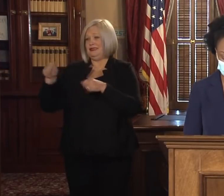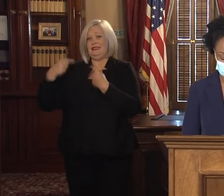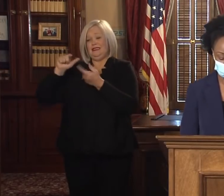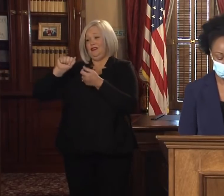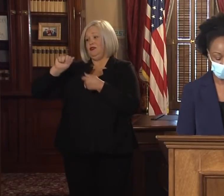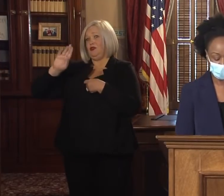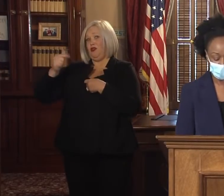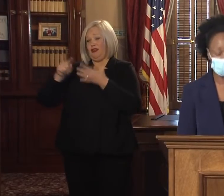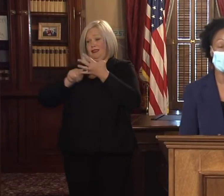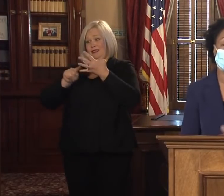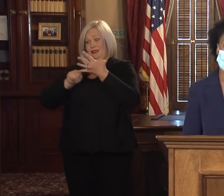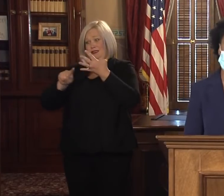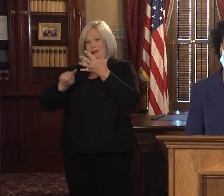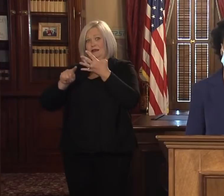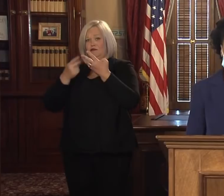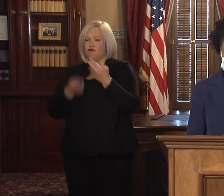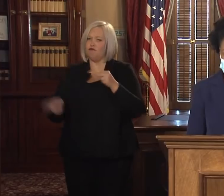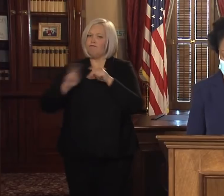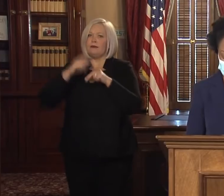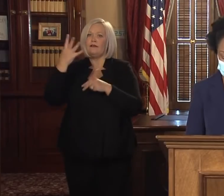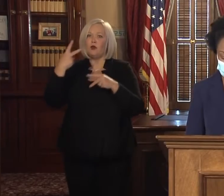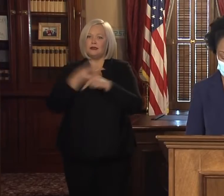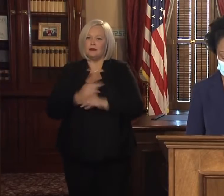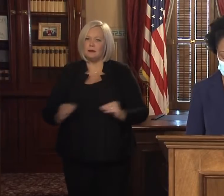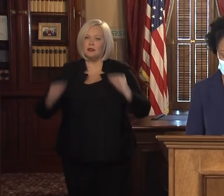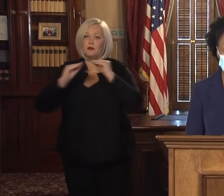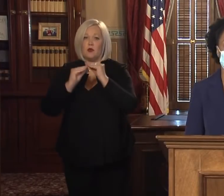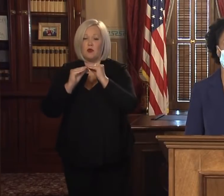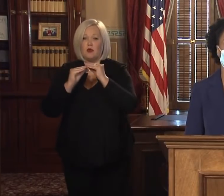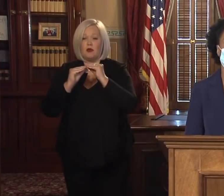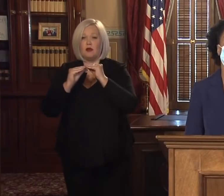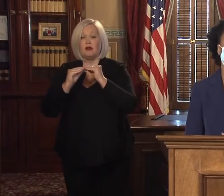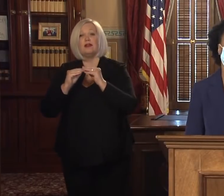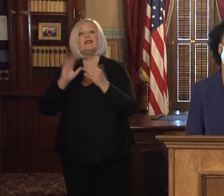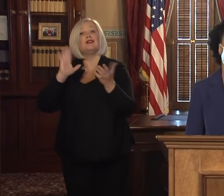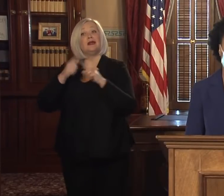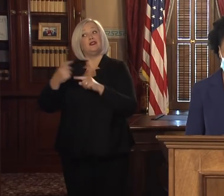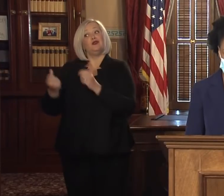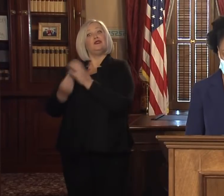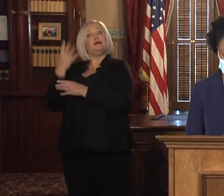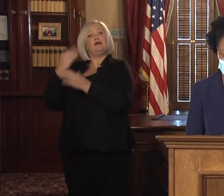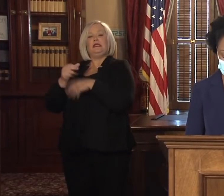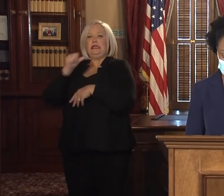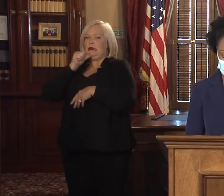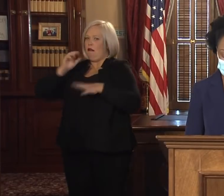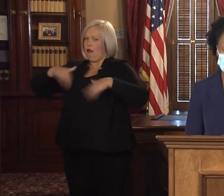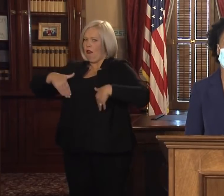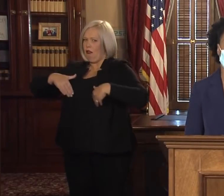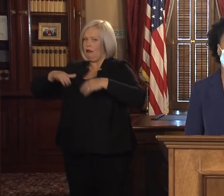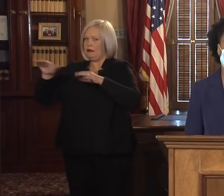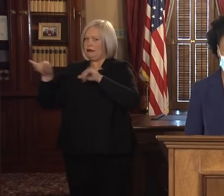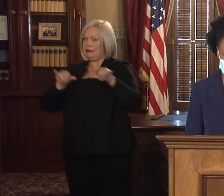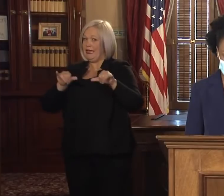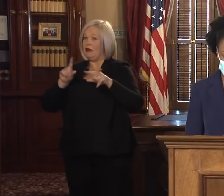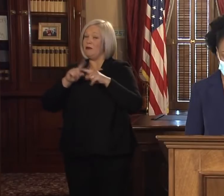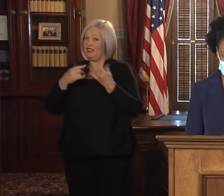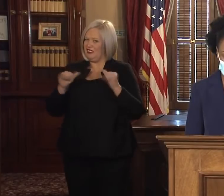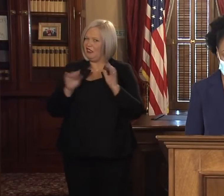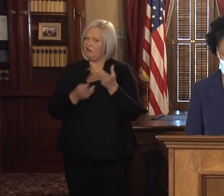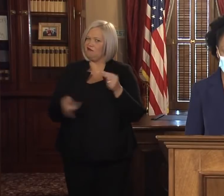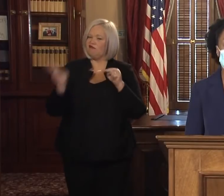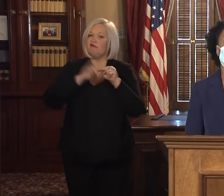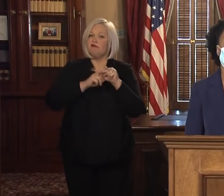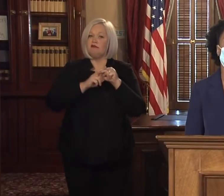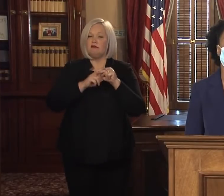August. We're not yet seeing the hospitalizations that we saw in the spring, but they are rapidly rising. Now, compared to the